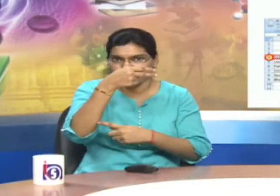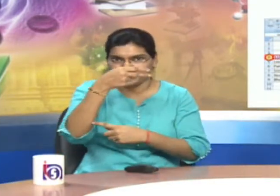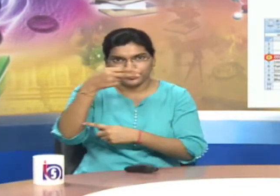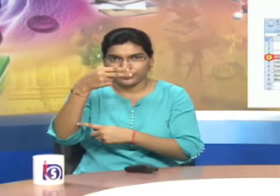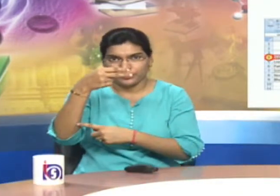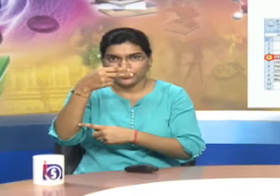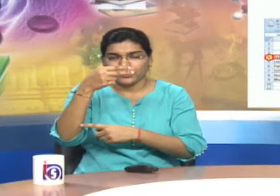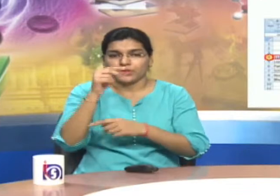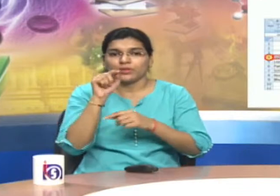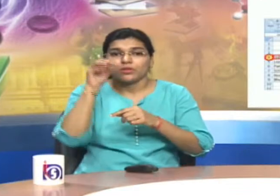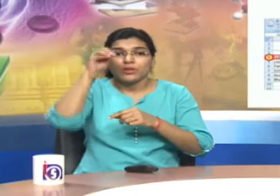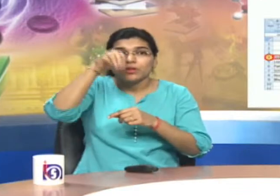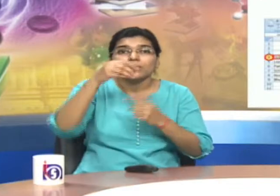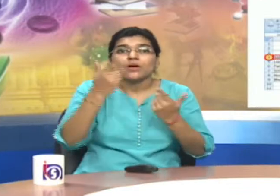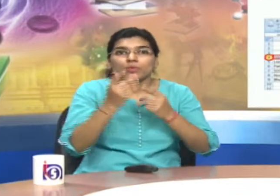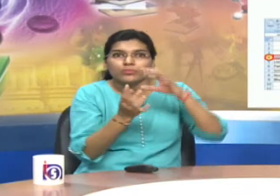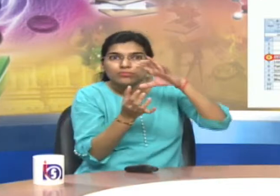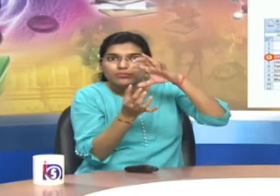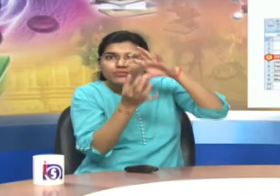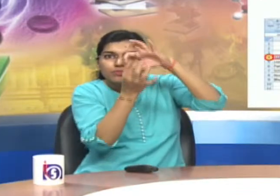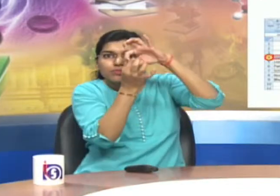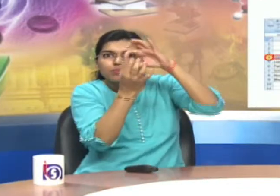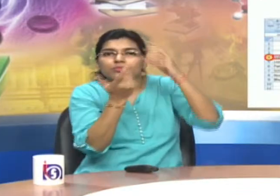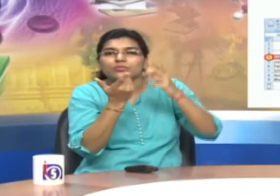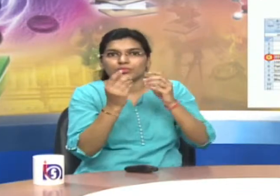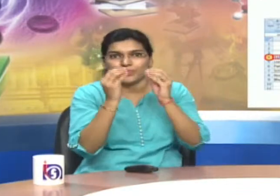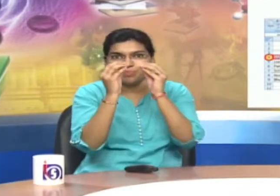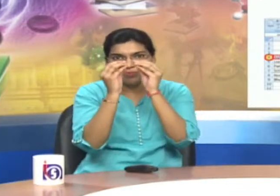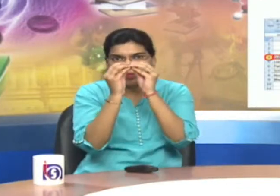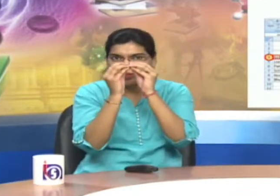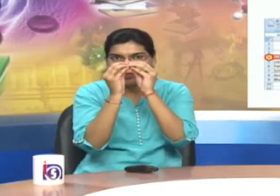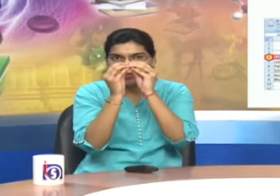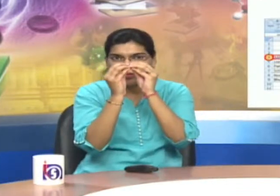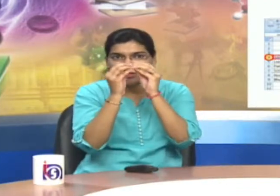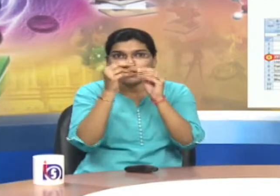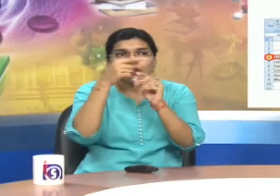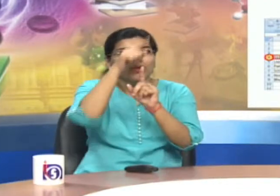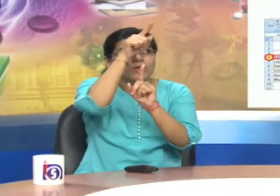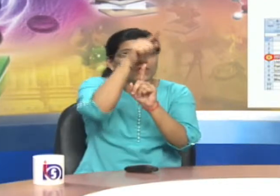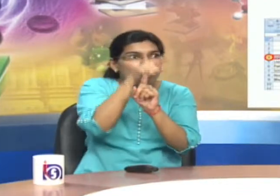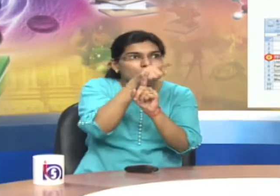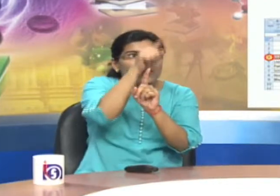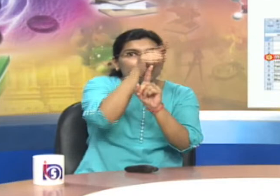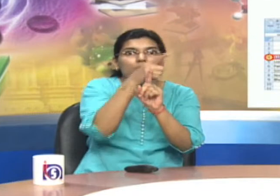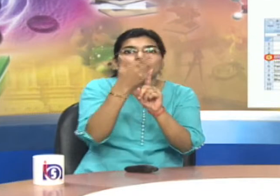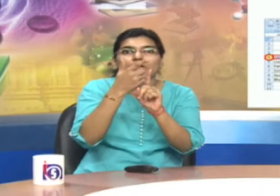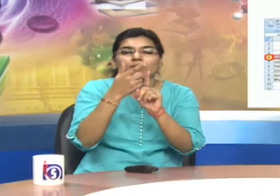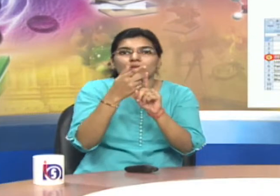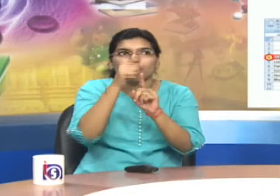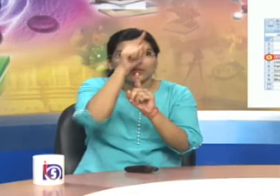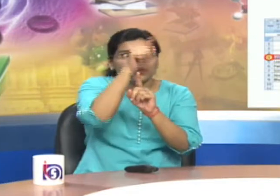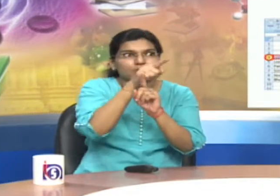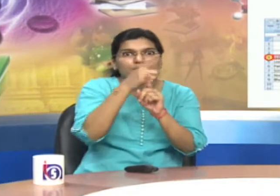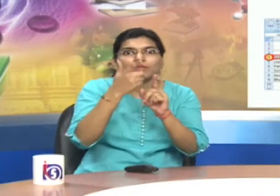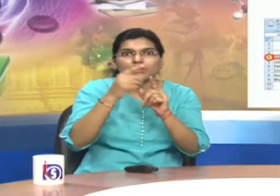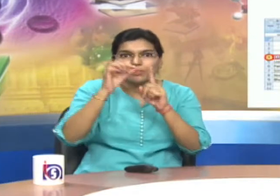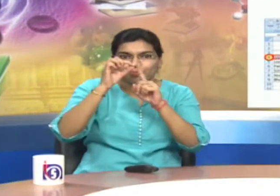number. So, sum if, it means you want the total of only